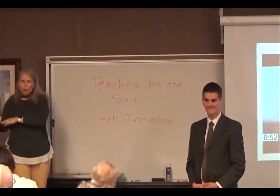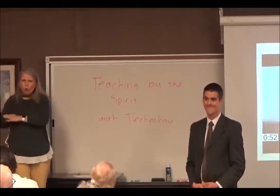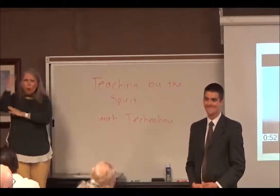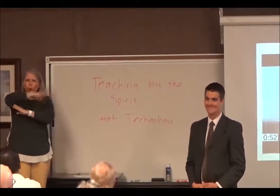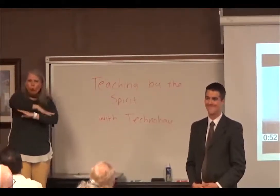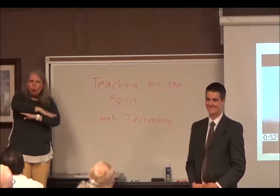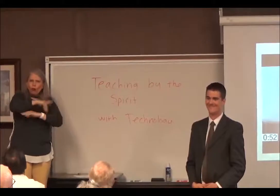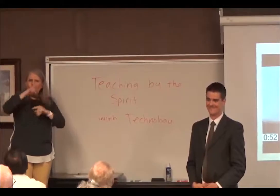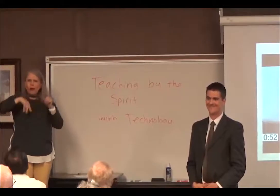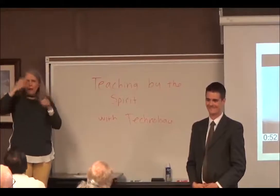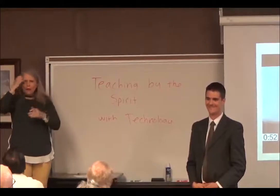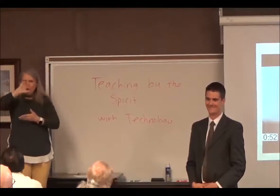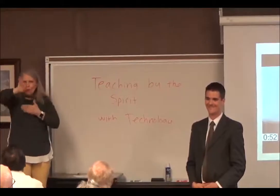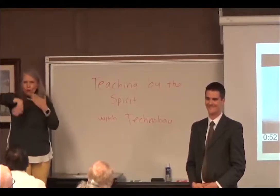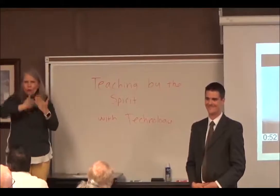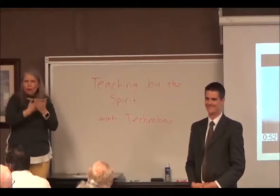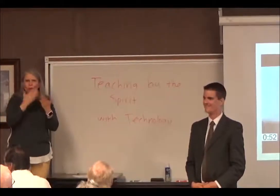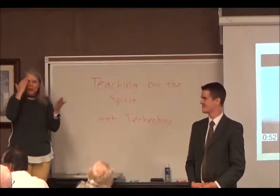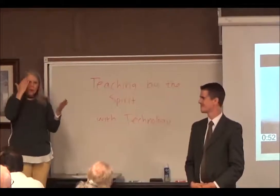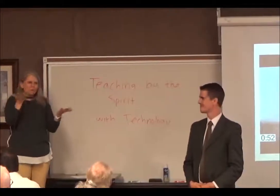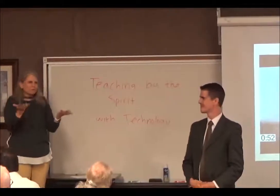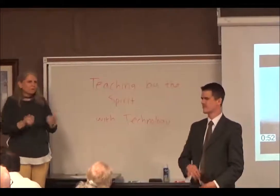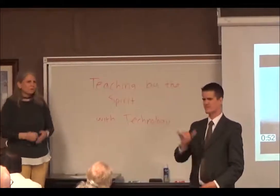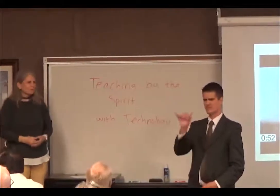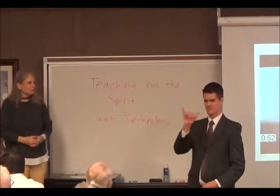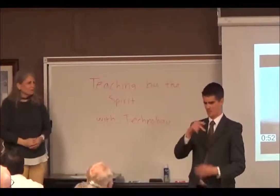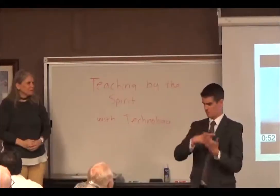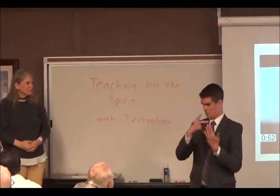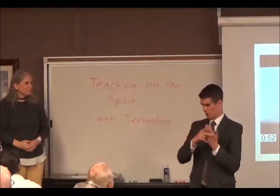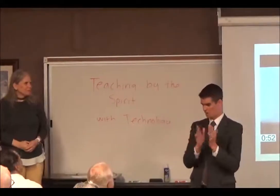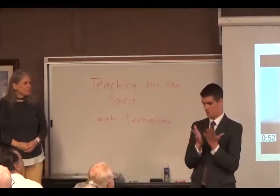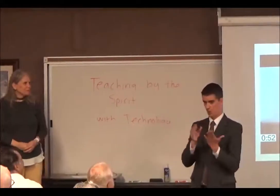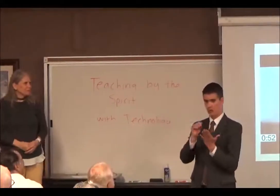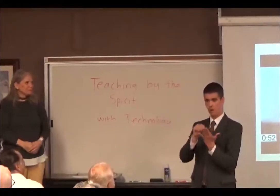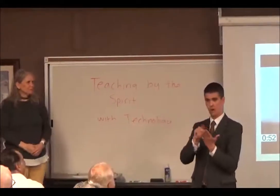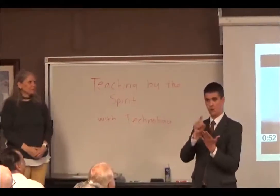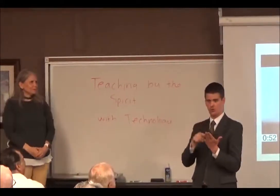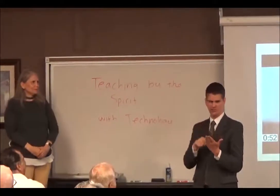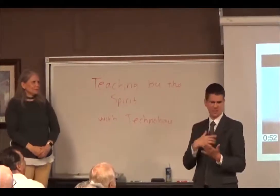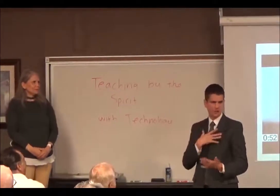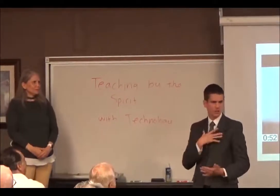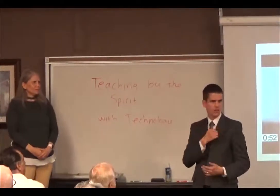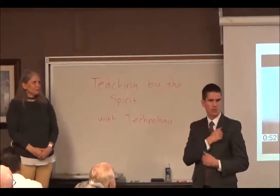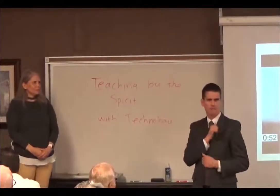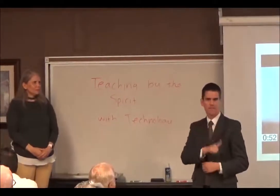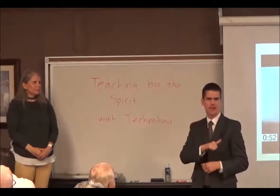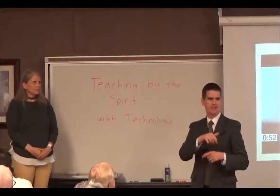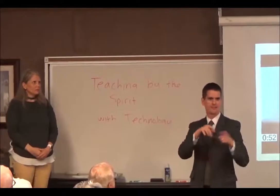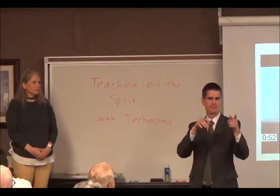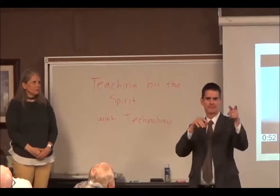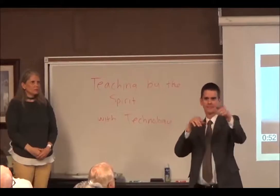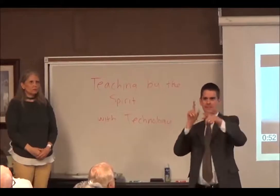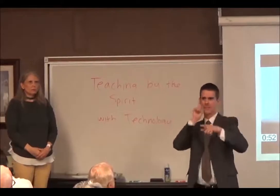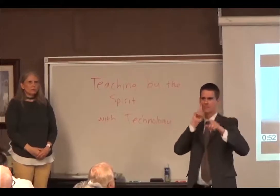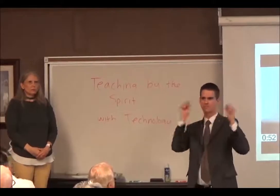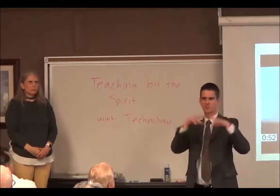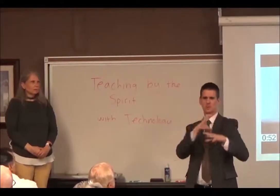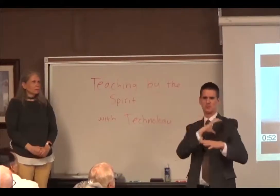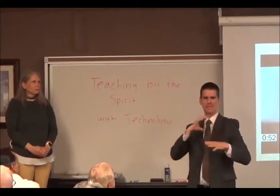know, study it more on our own. We've got all day. We're not constrained by time, right? It's just like a program book with lessons. I love that.